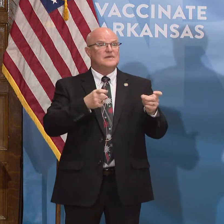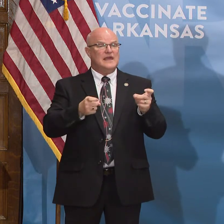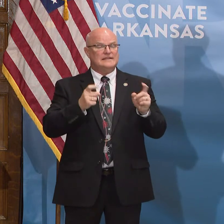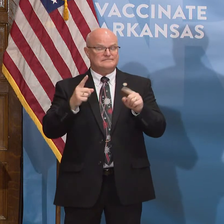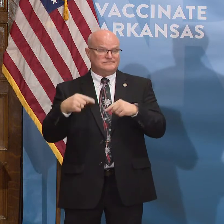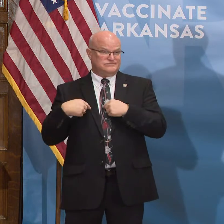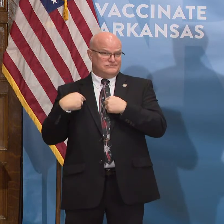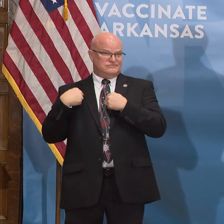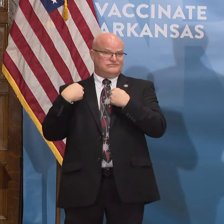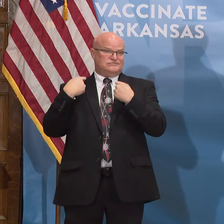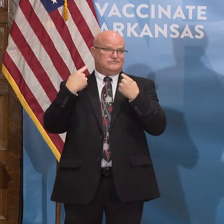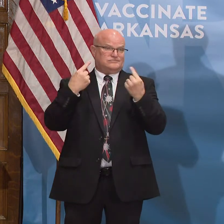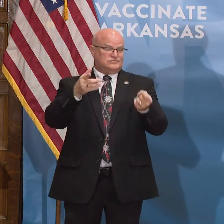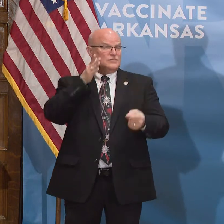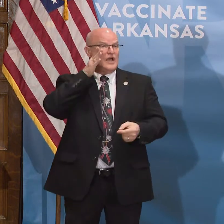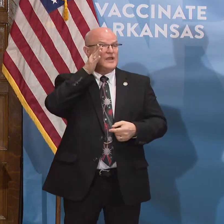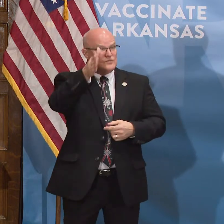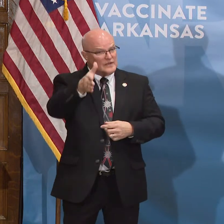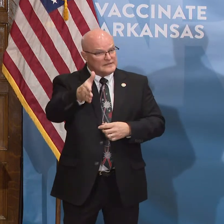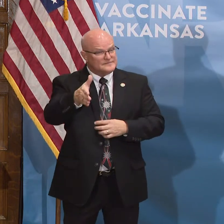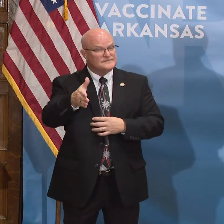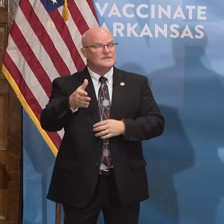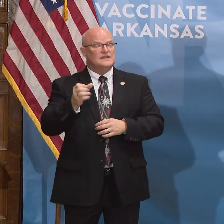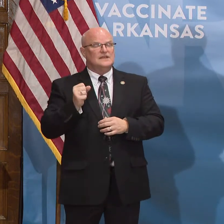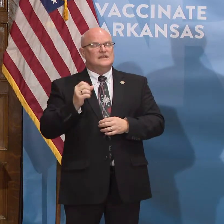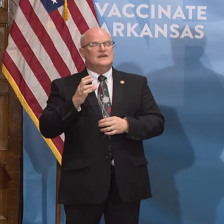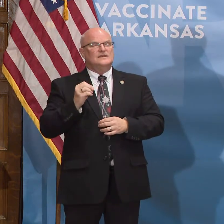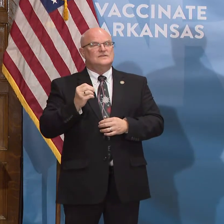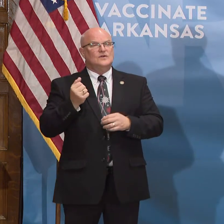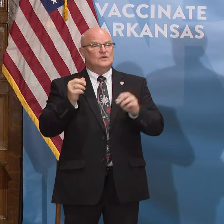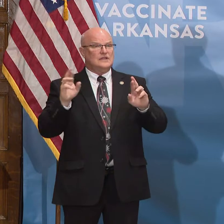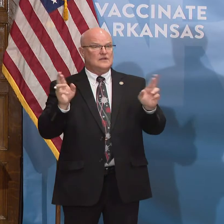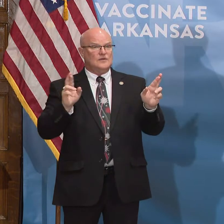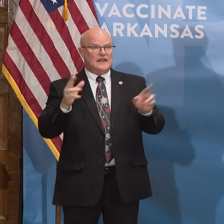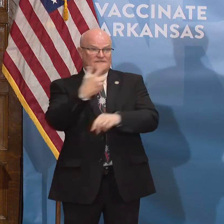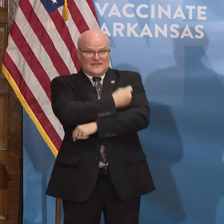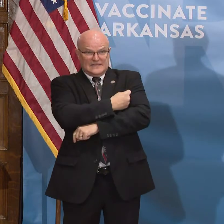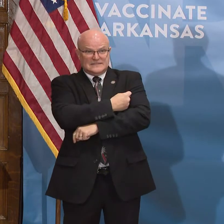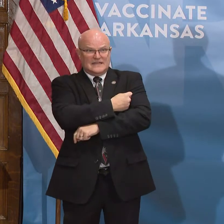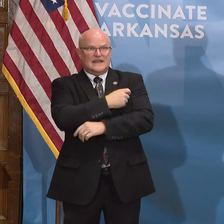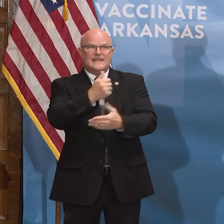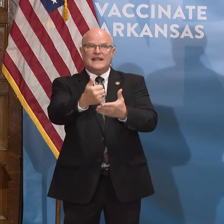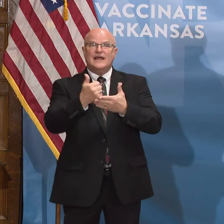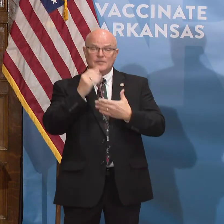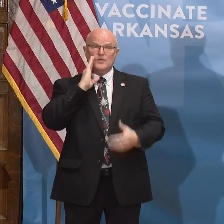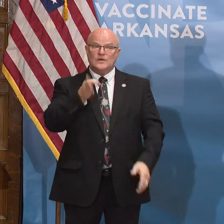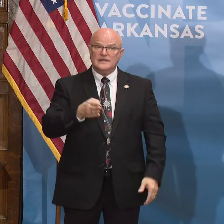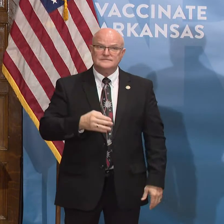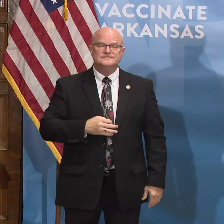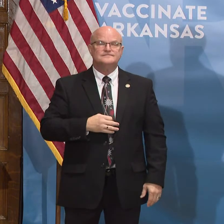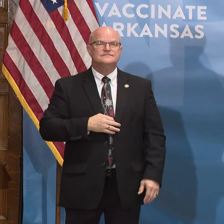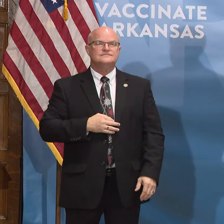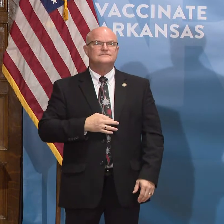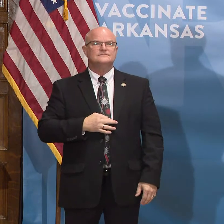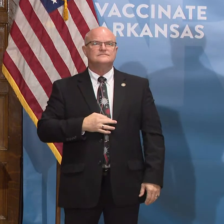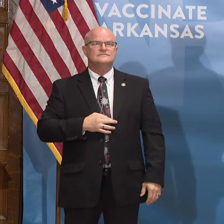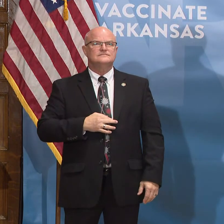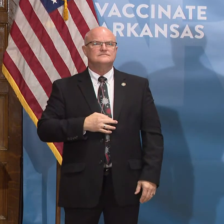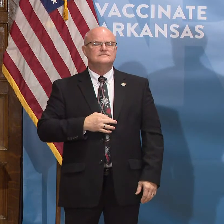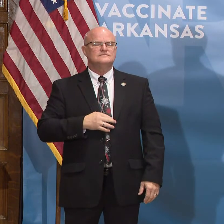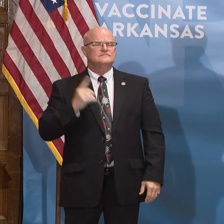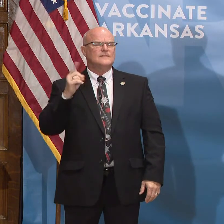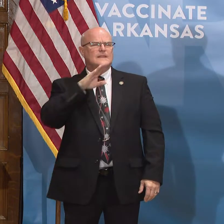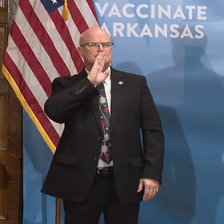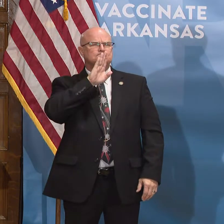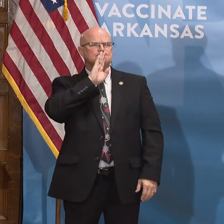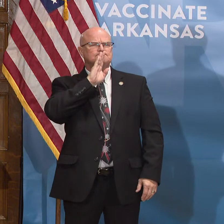way through this, and we'll do it in the future. So everybody get vaccinated, and that'll help us. And how frustrating is